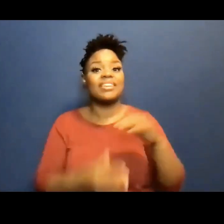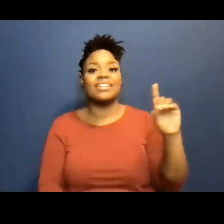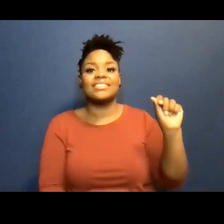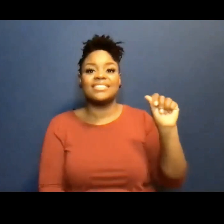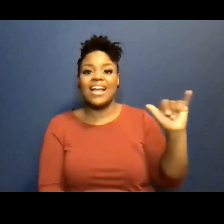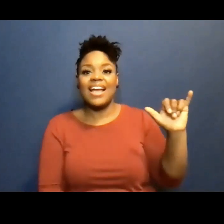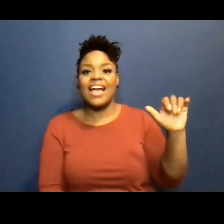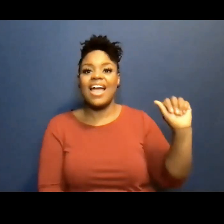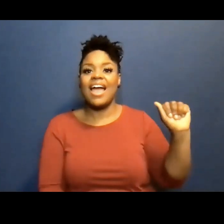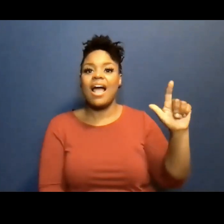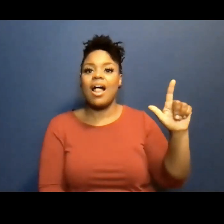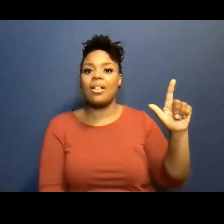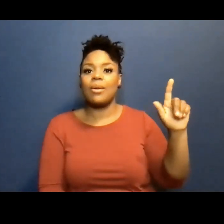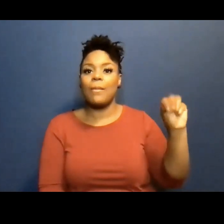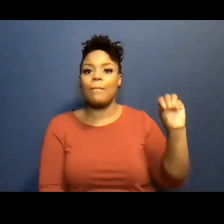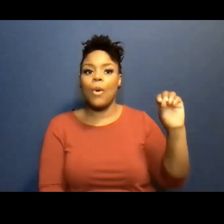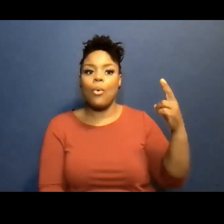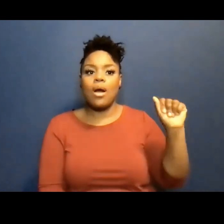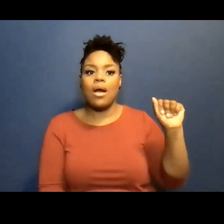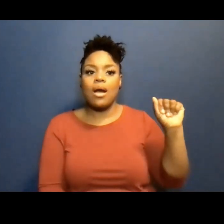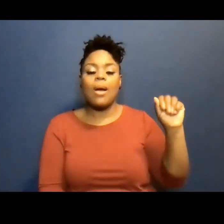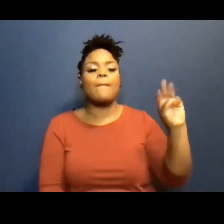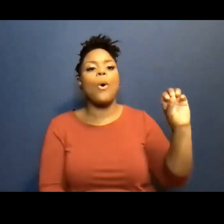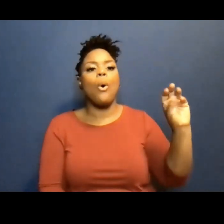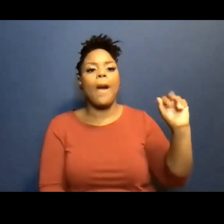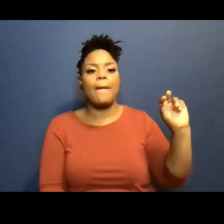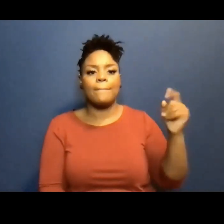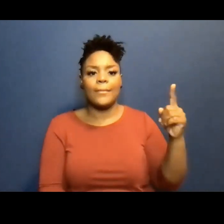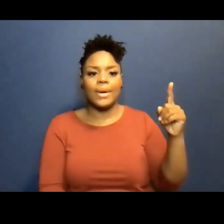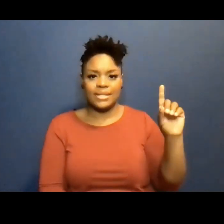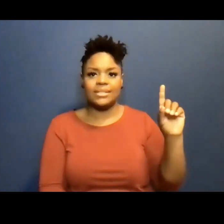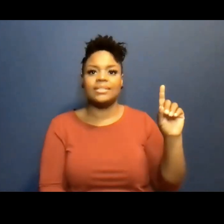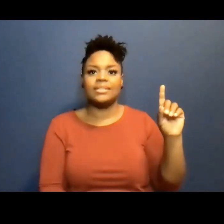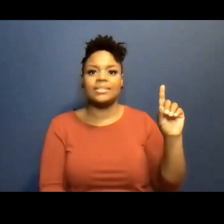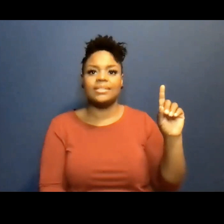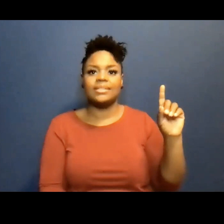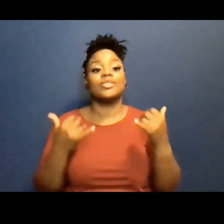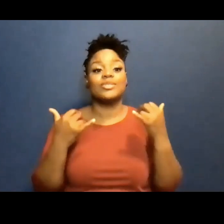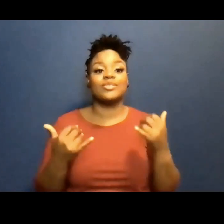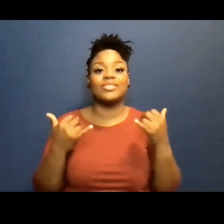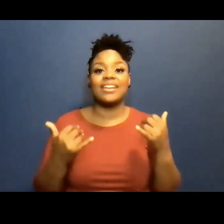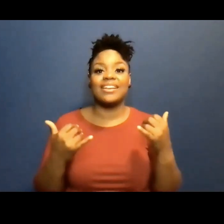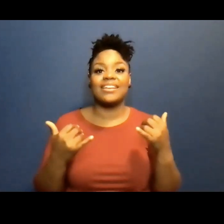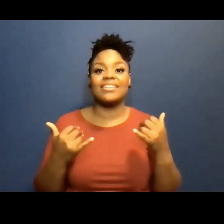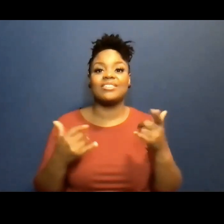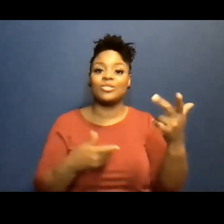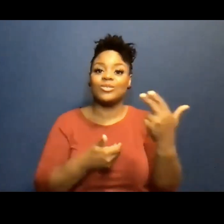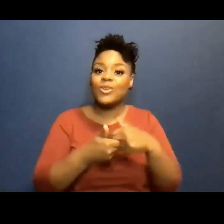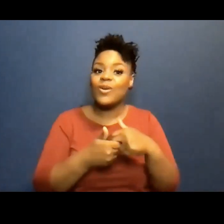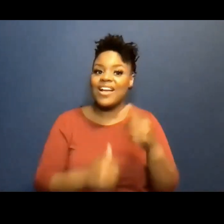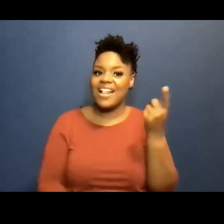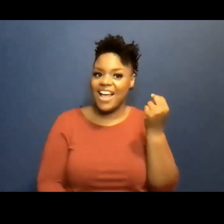Day. We met her at last year at Superfest when we shared her film, and we're so blown